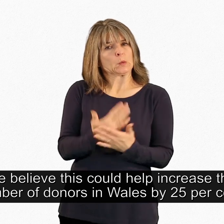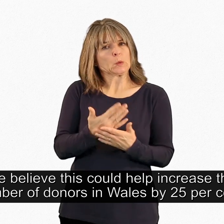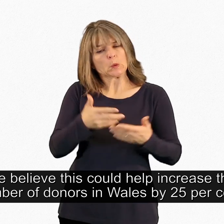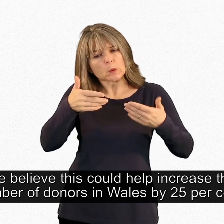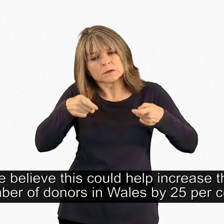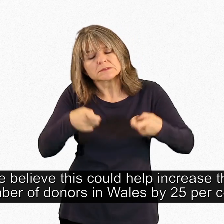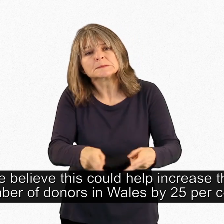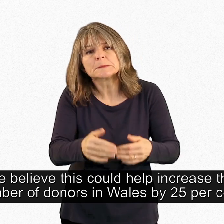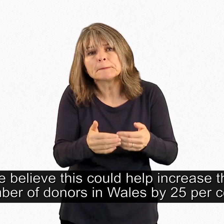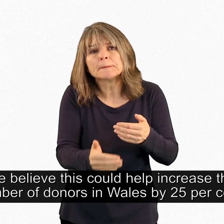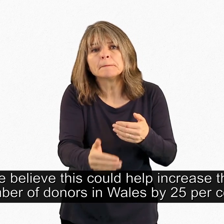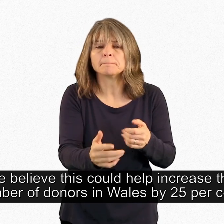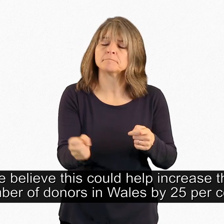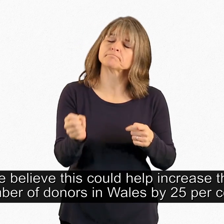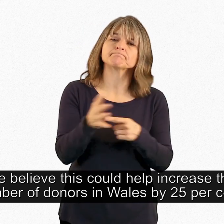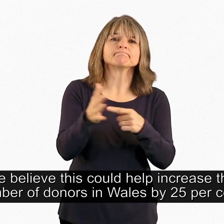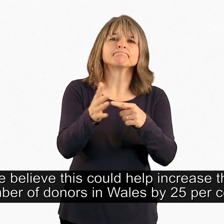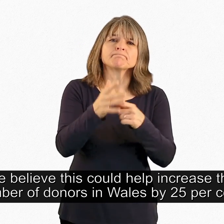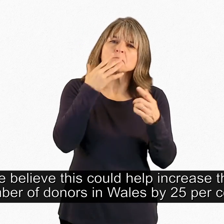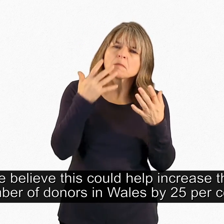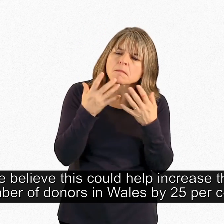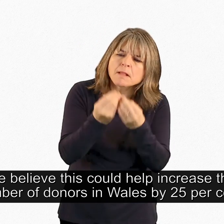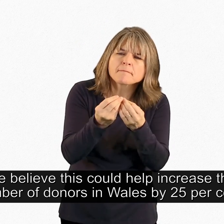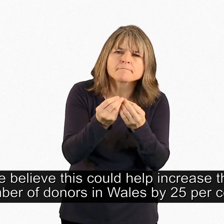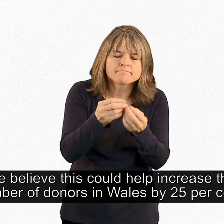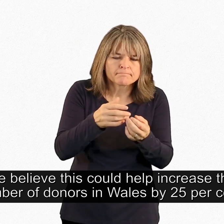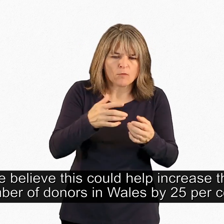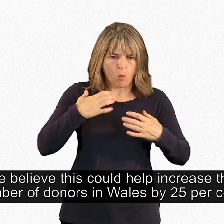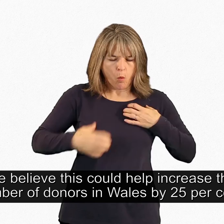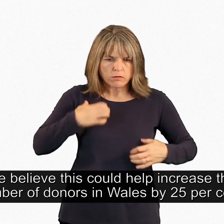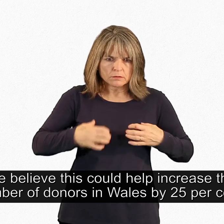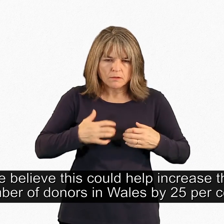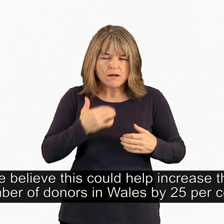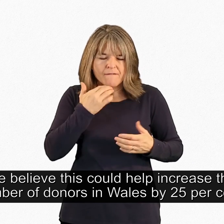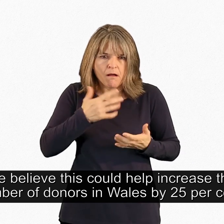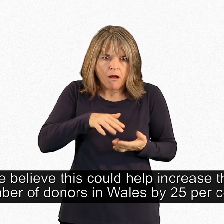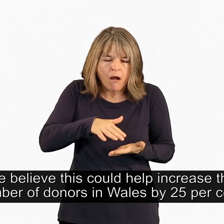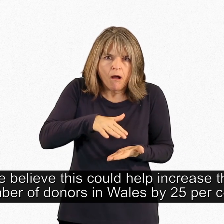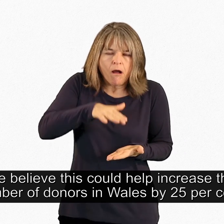We believe this could help increase the number of donors in Wales by 25%. We believe